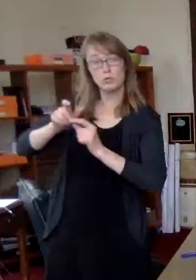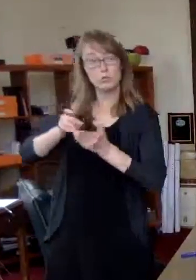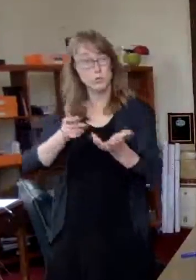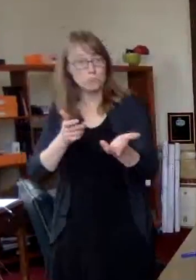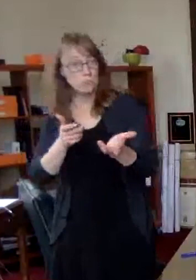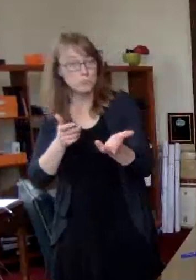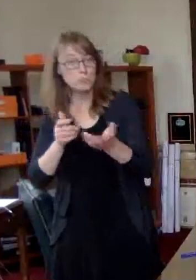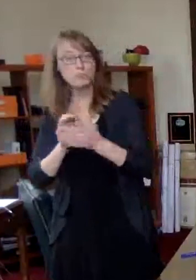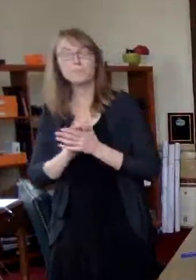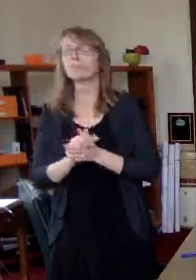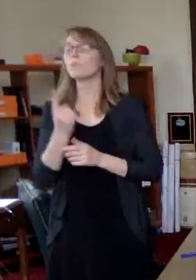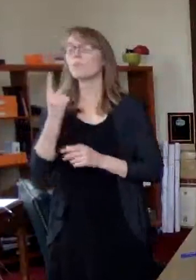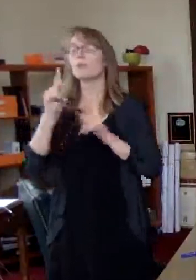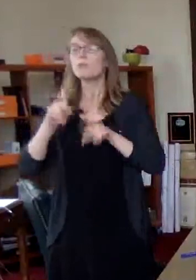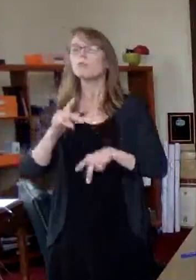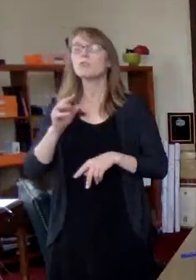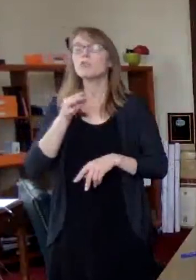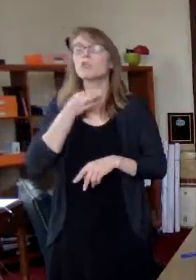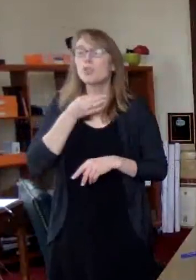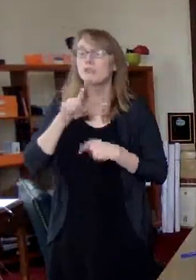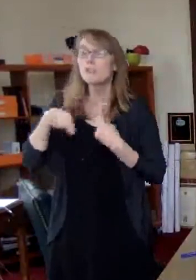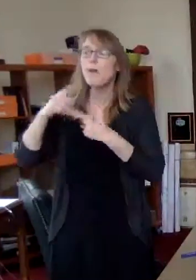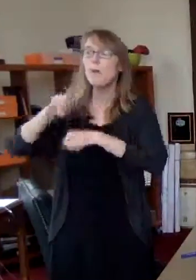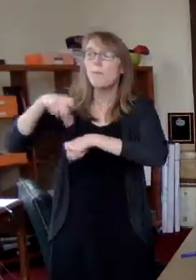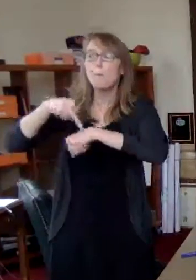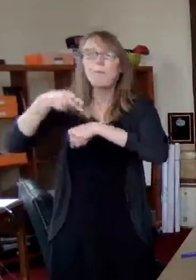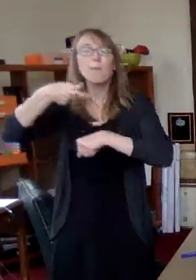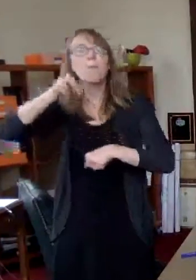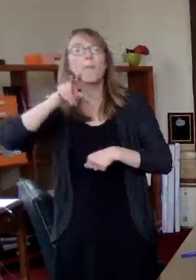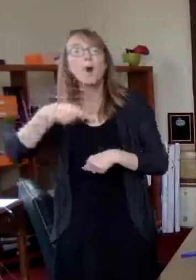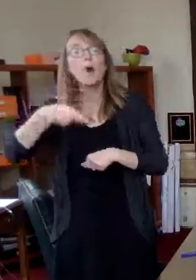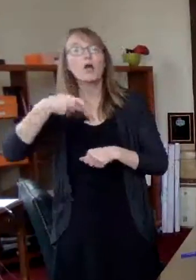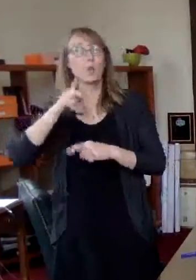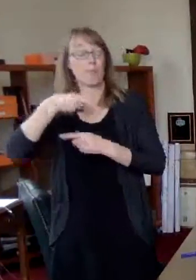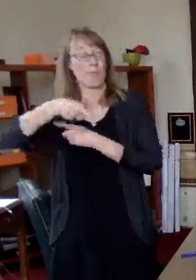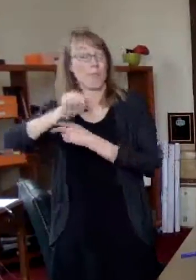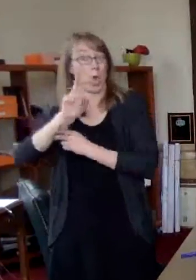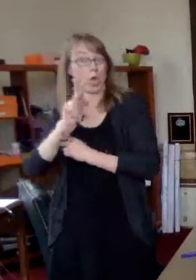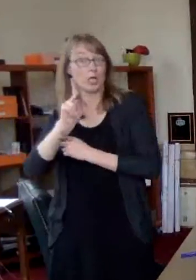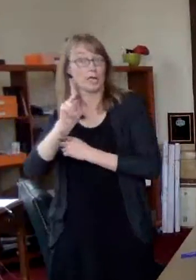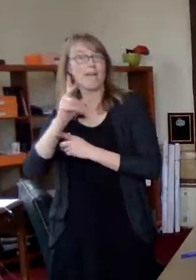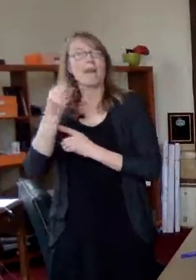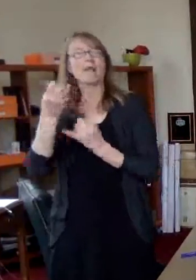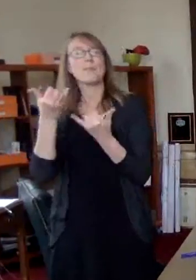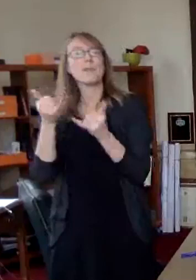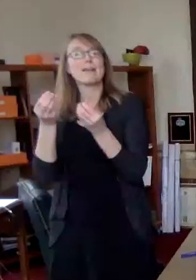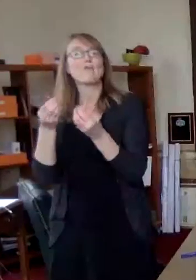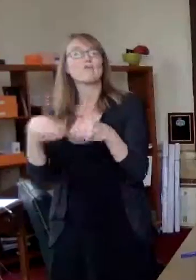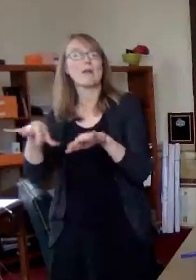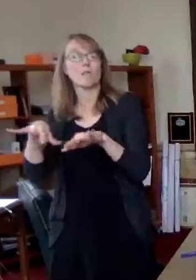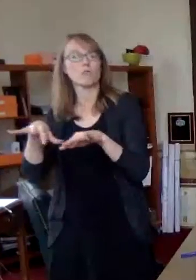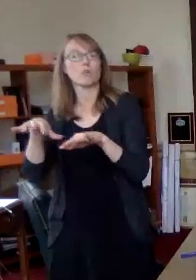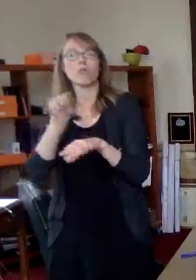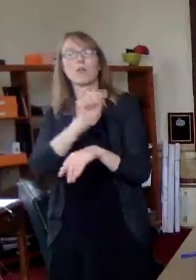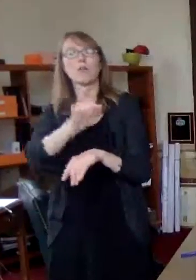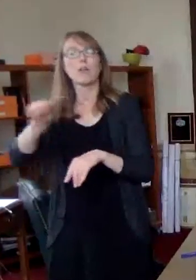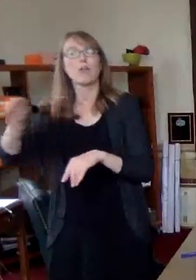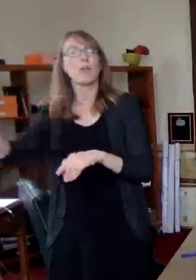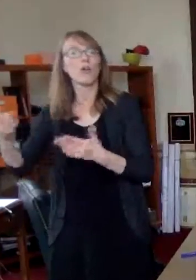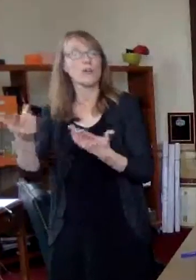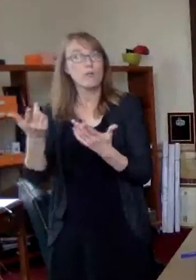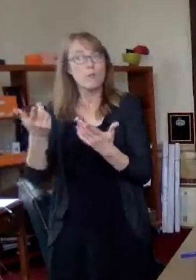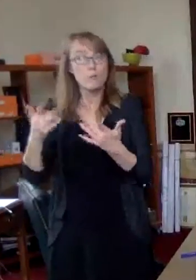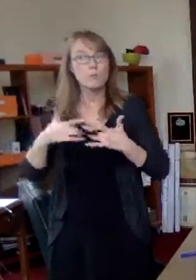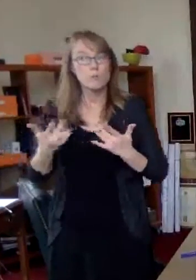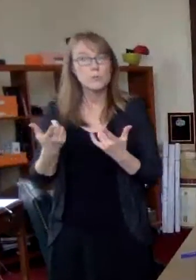parks and the playgrounds. Are there any plans to make any changes there? Well, just this morning, we made a change, and now all the